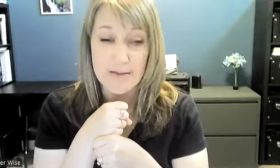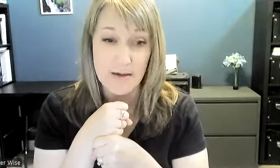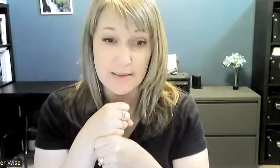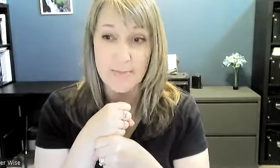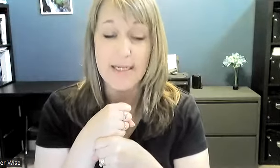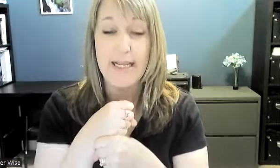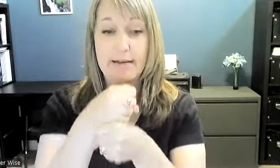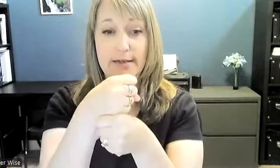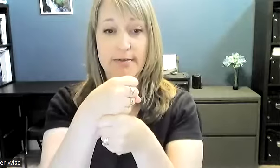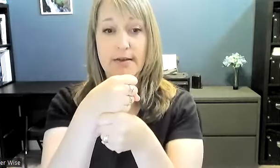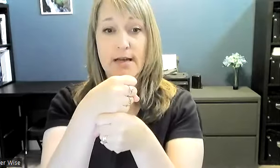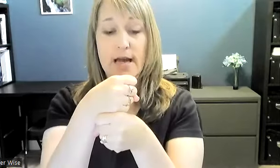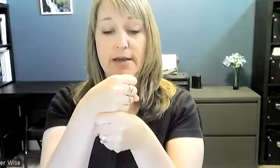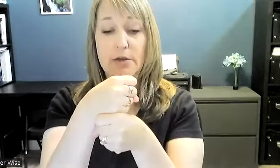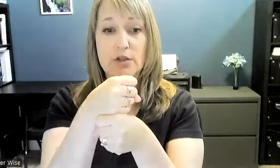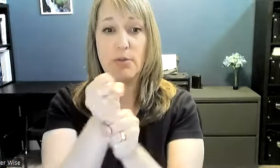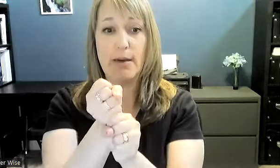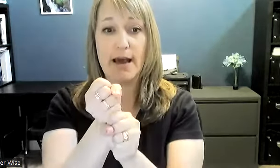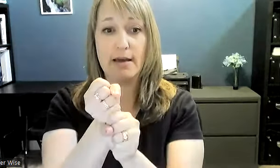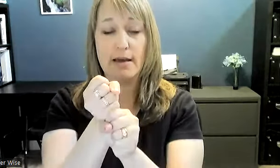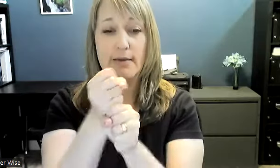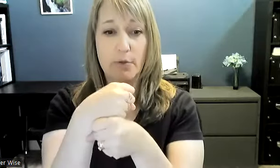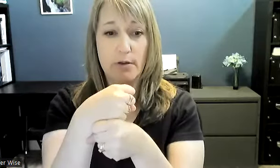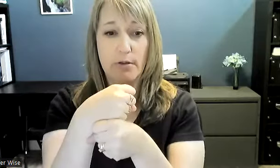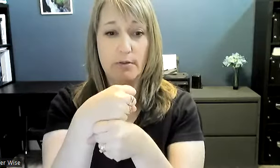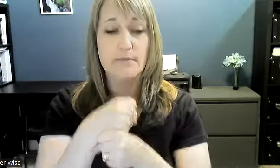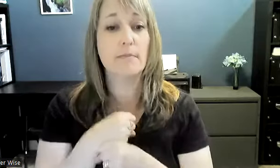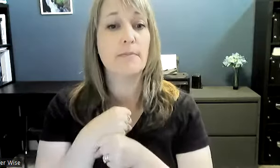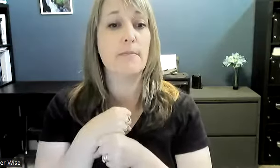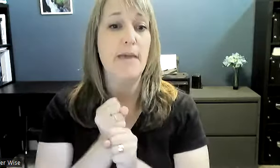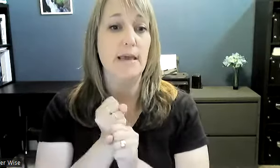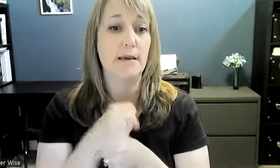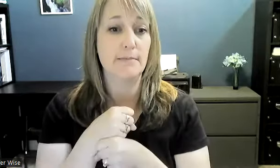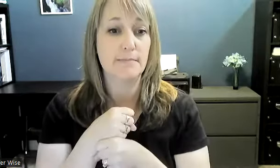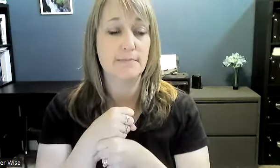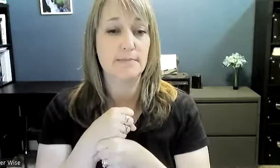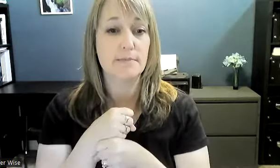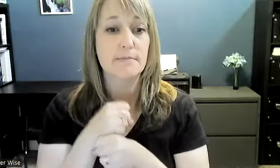not a dominant hand here. And you just go back and forth. Make